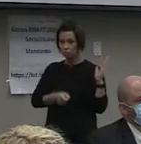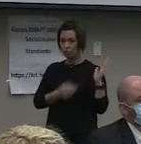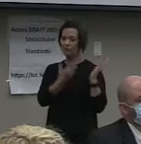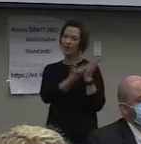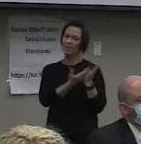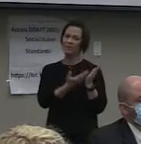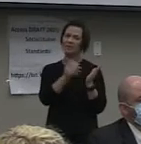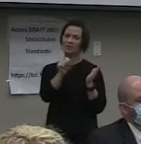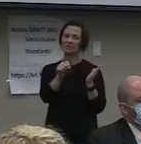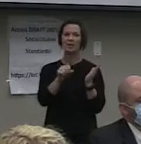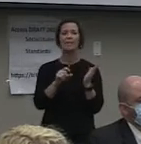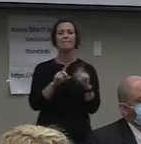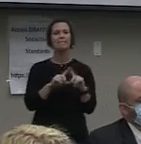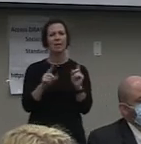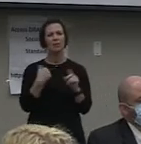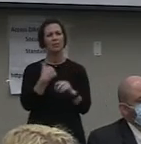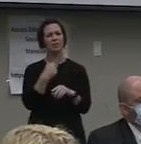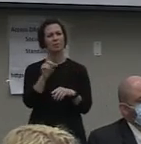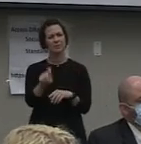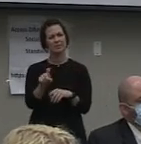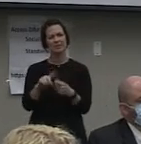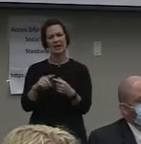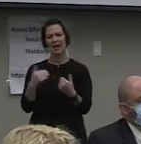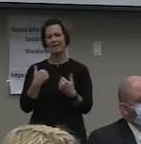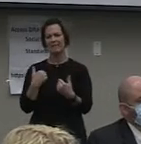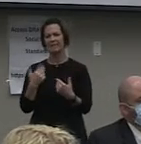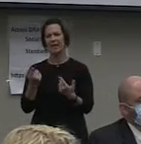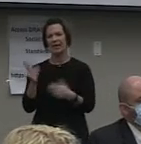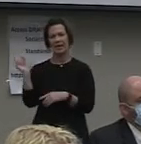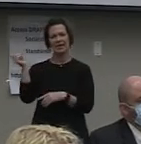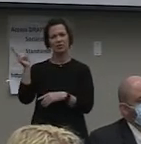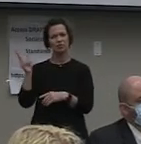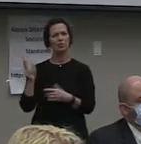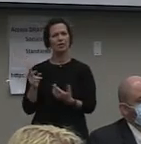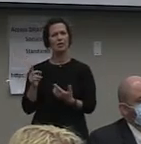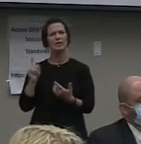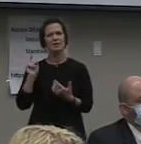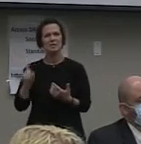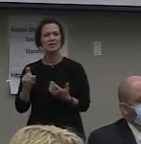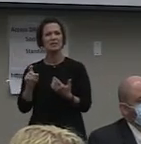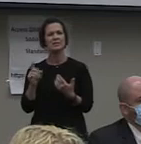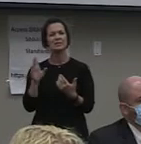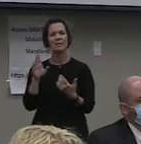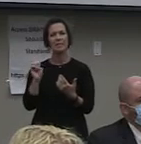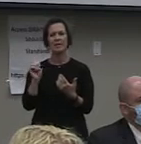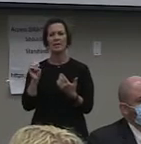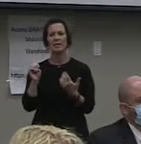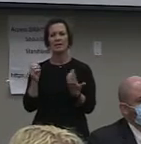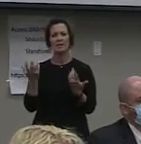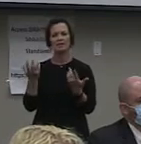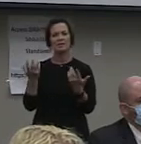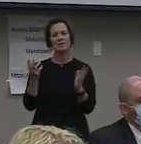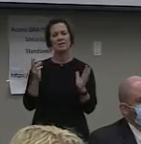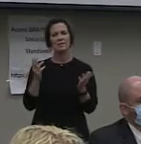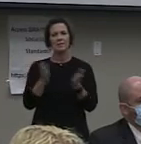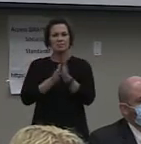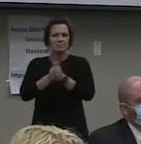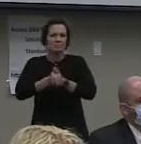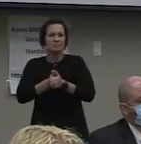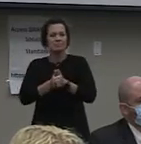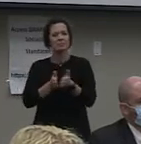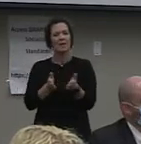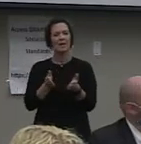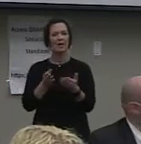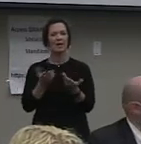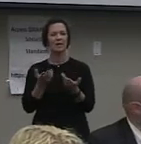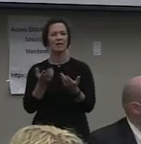But even more than that is we need to bring history alive through the stories of the real people who have lived it. Our history is